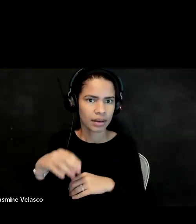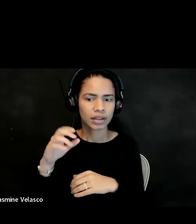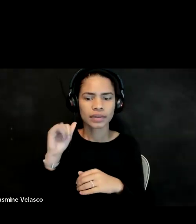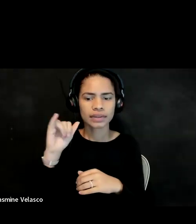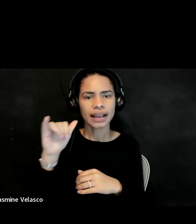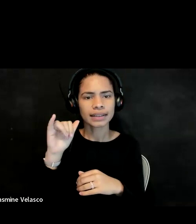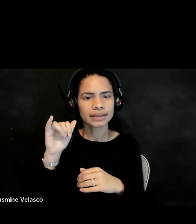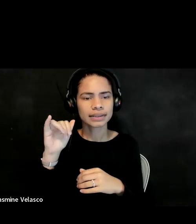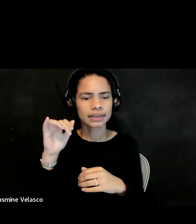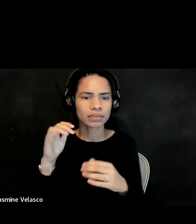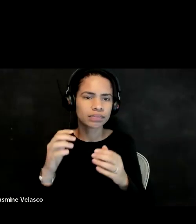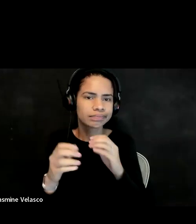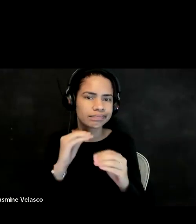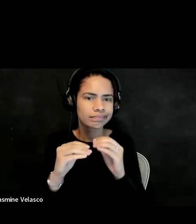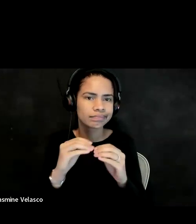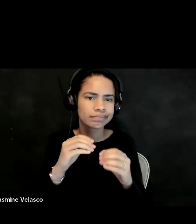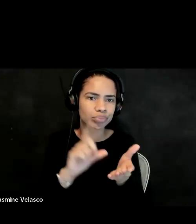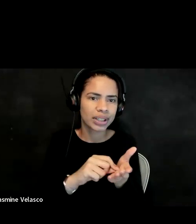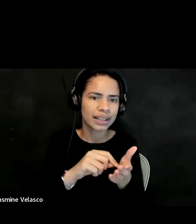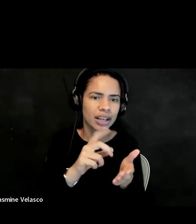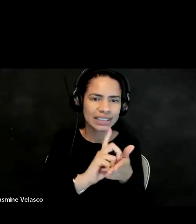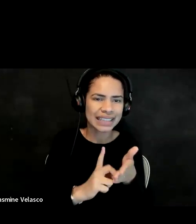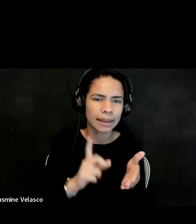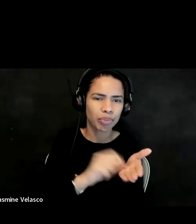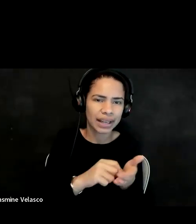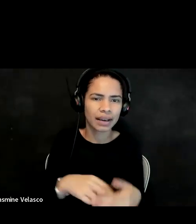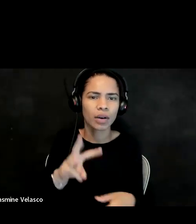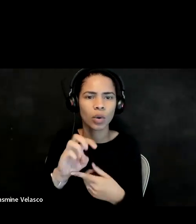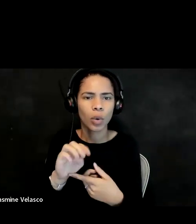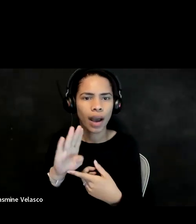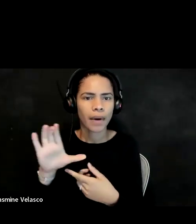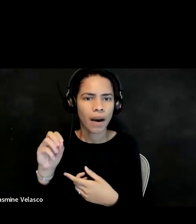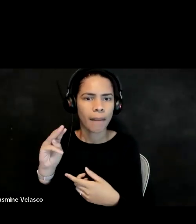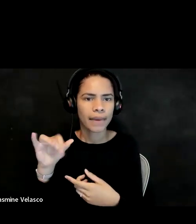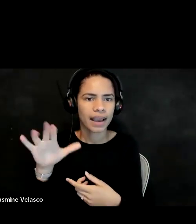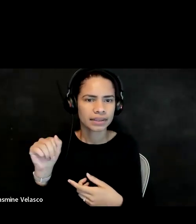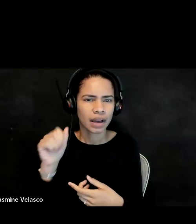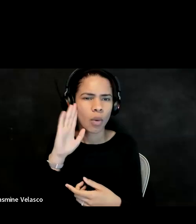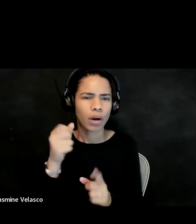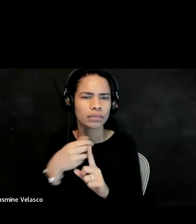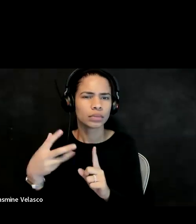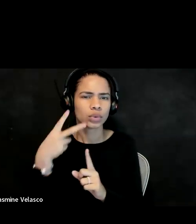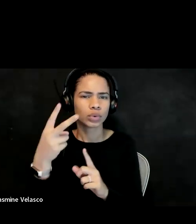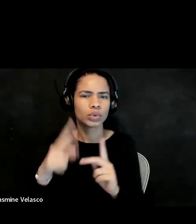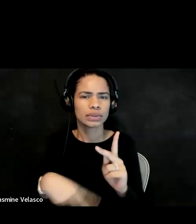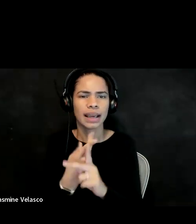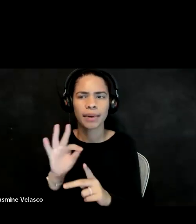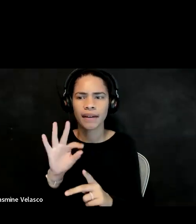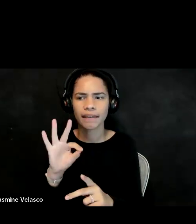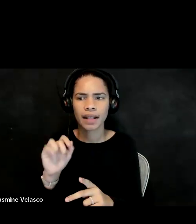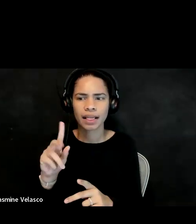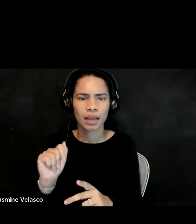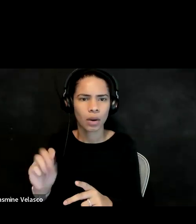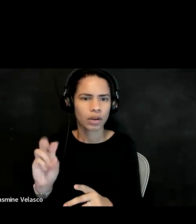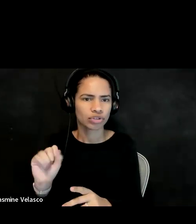design and printing, webcomics, and I'll talk about some of the 2 examples of fellowships briefly, but I want to talk a